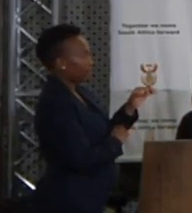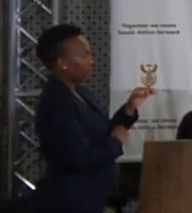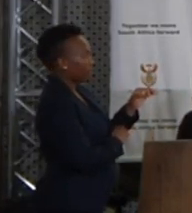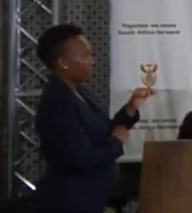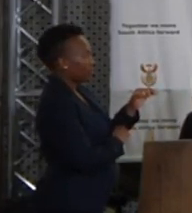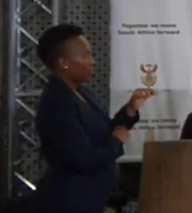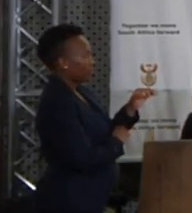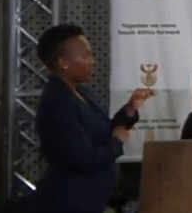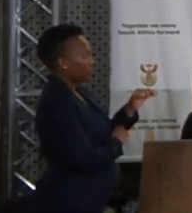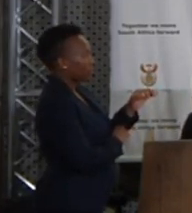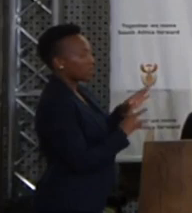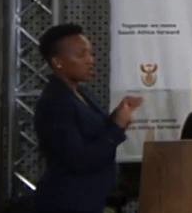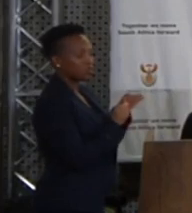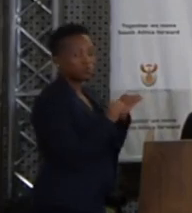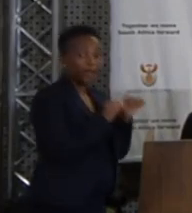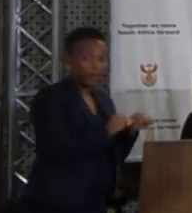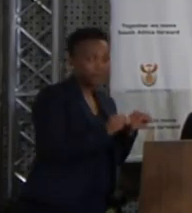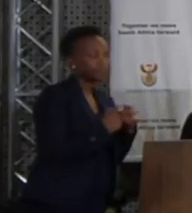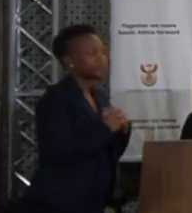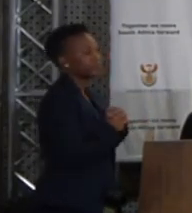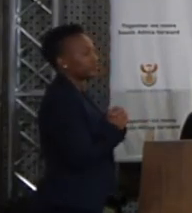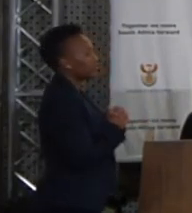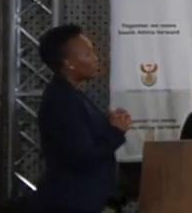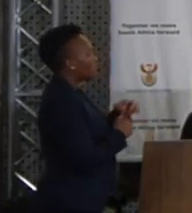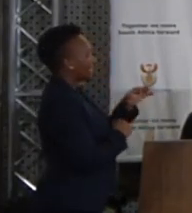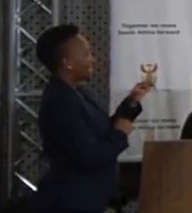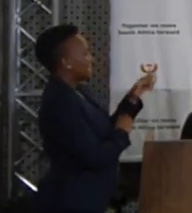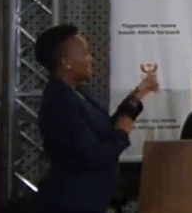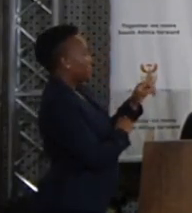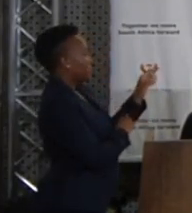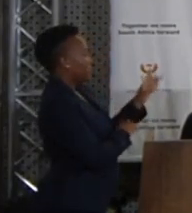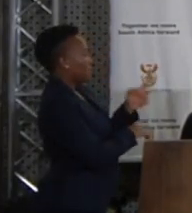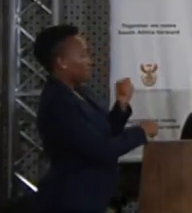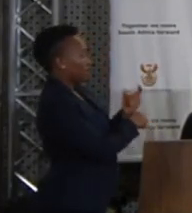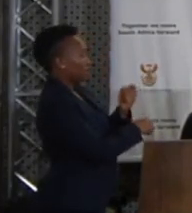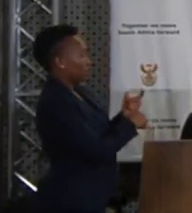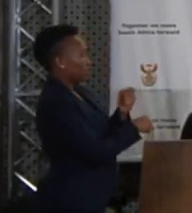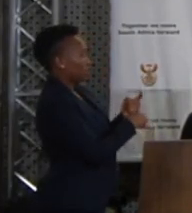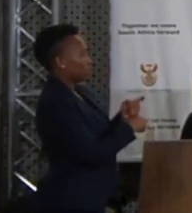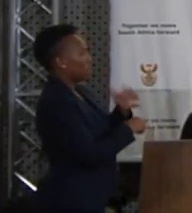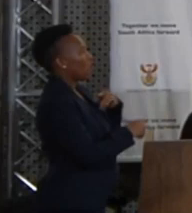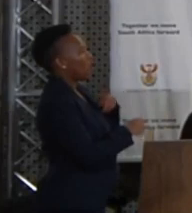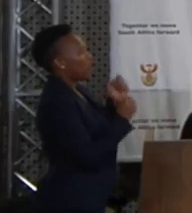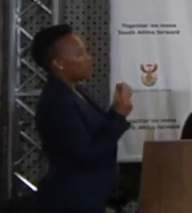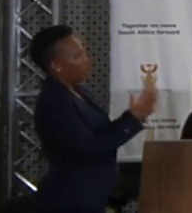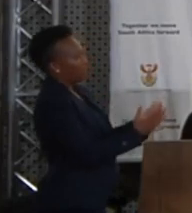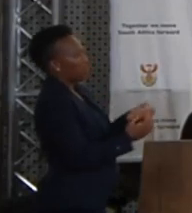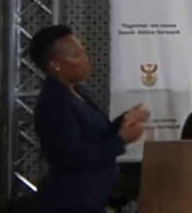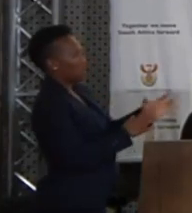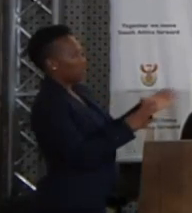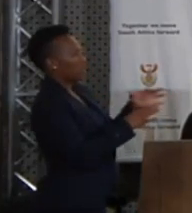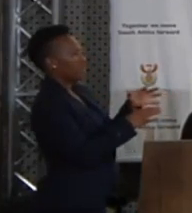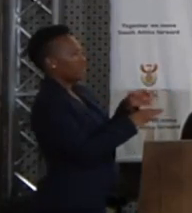Can I continue? Go back. The 70% taxi load comes with drivers handing masks to face masks